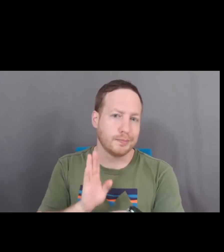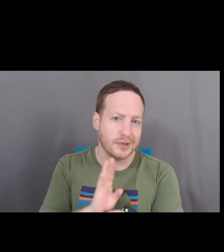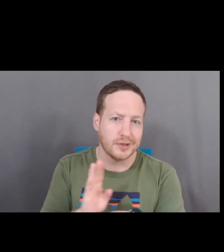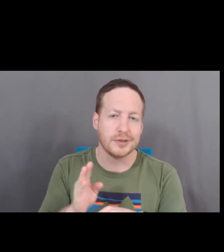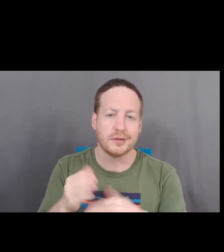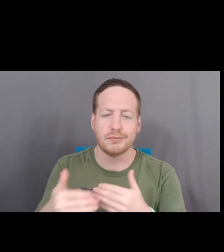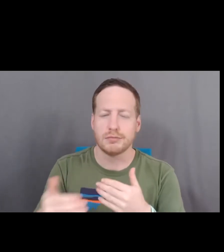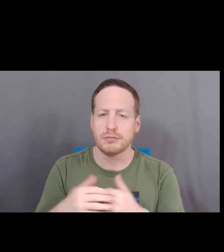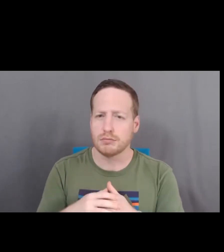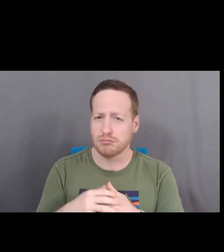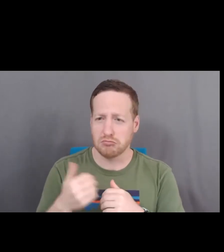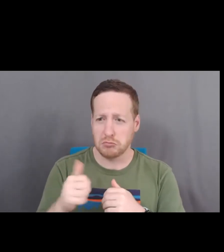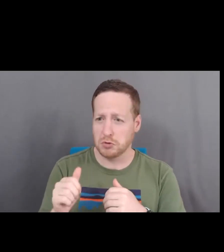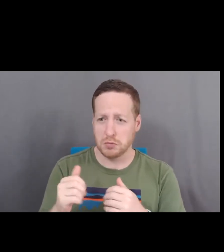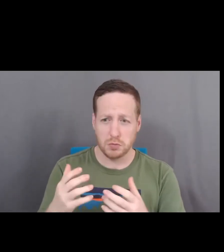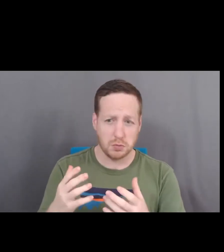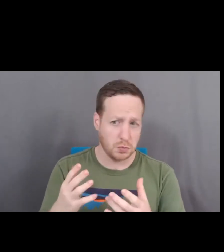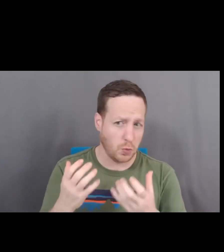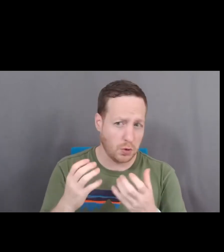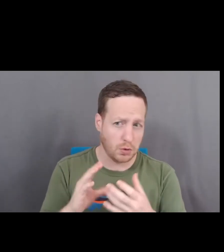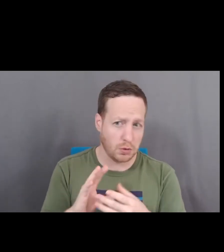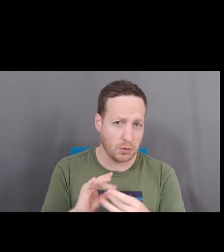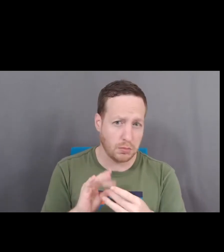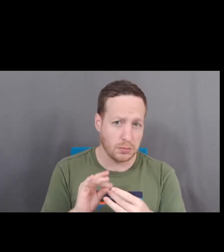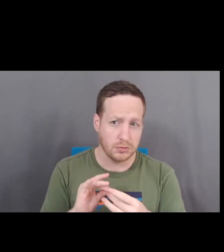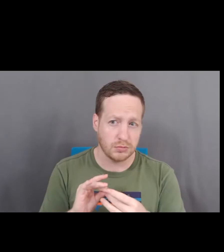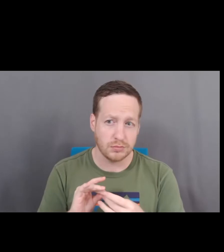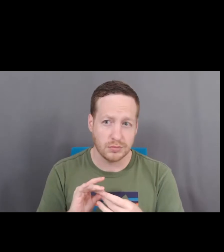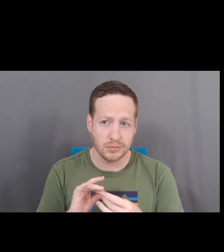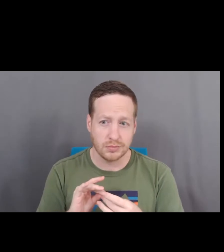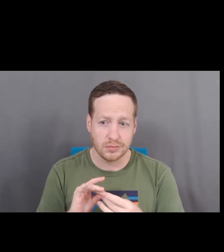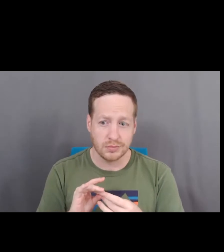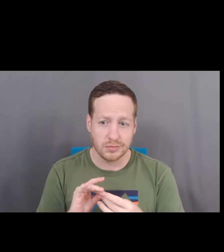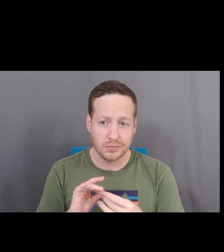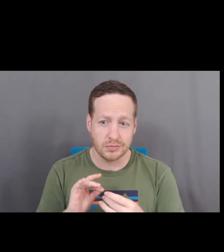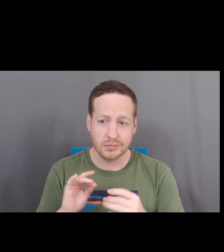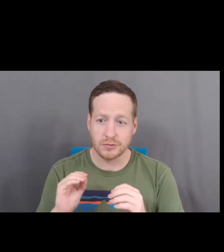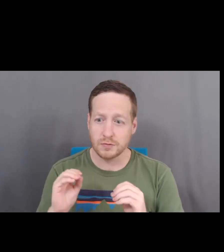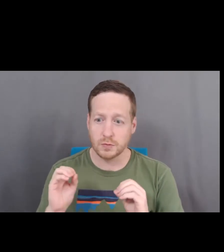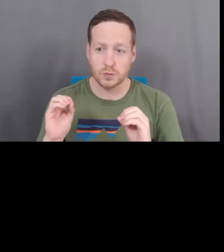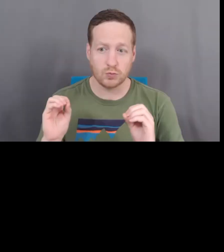reporting, our business, etc. Anyone from the audience wish to make any comments?